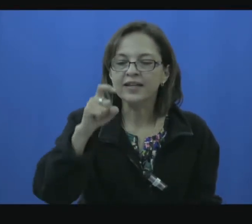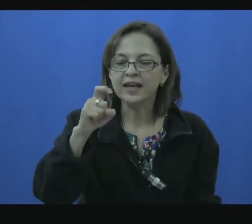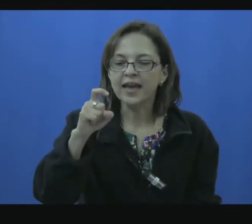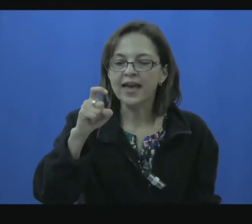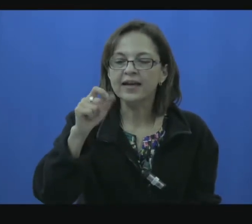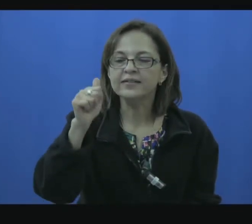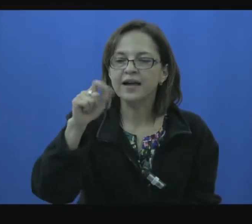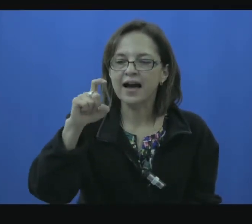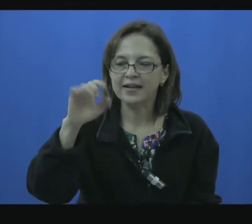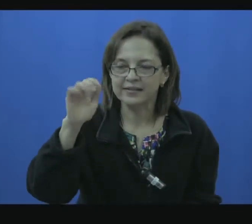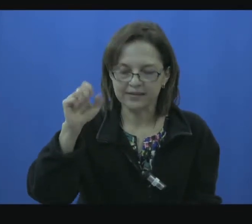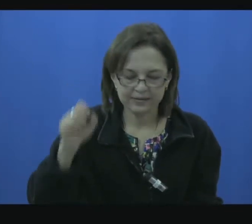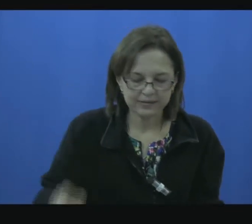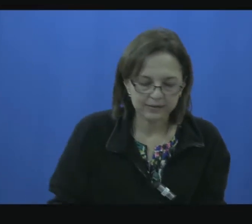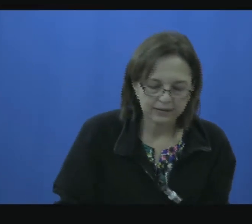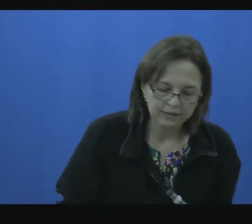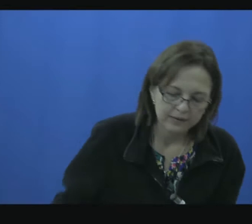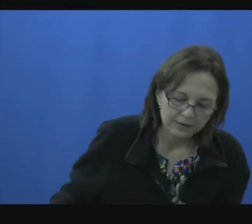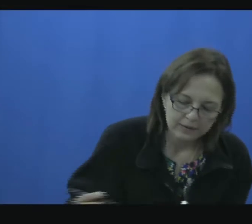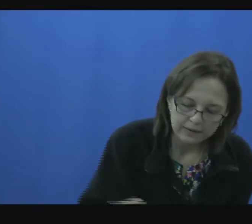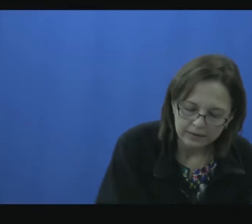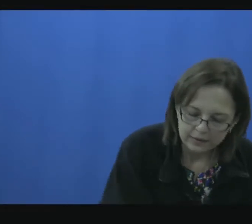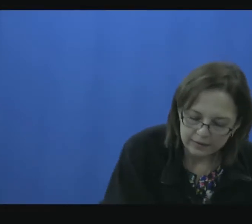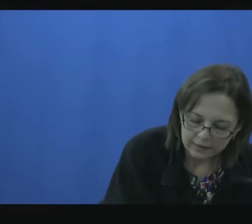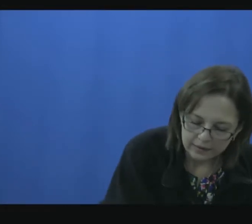and the x-axis.